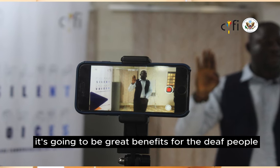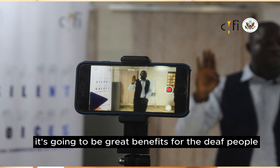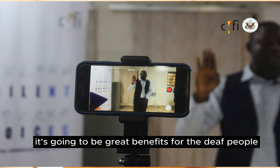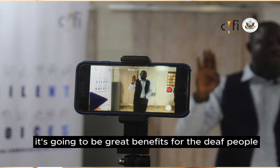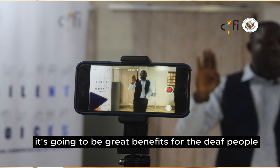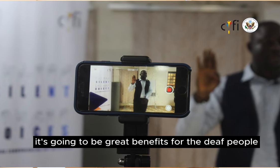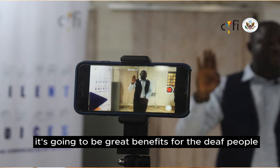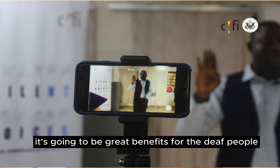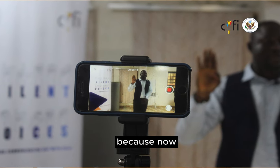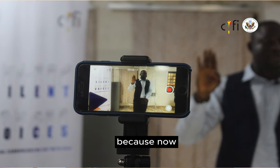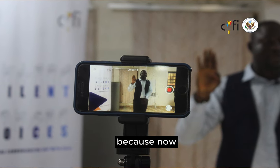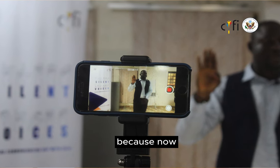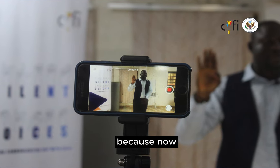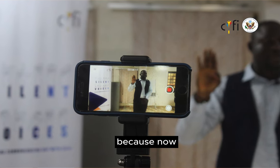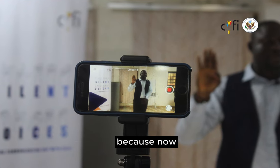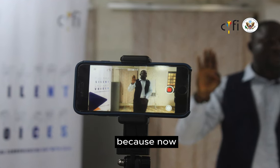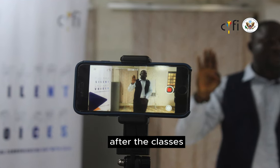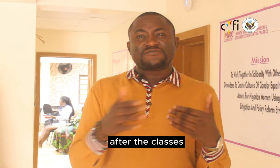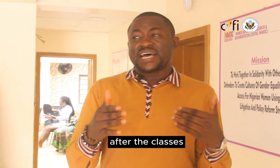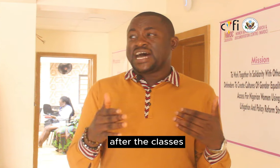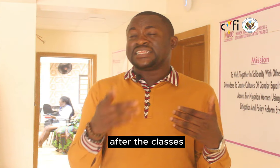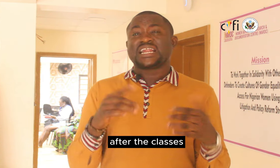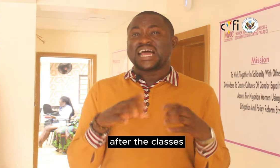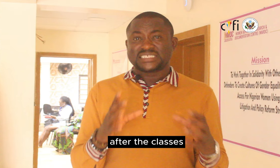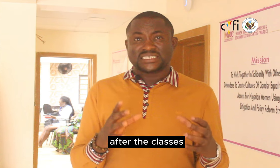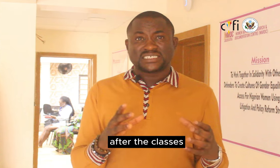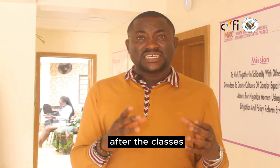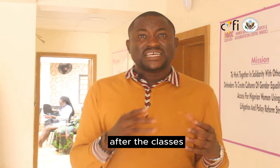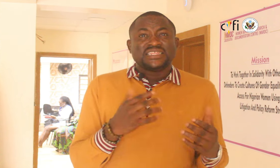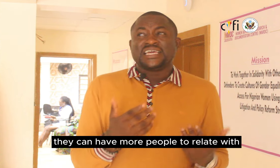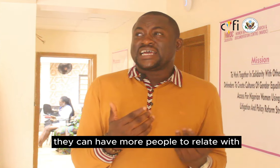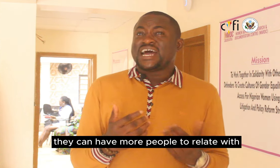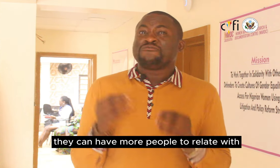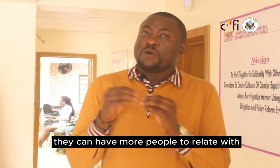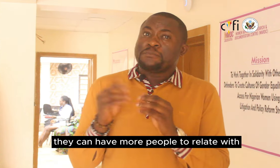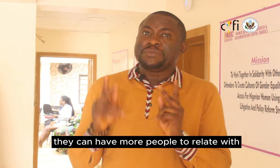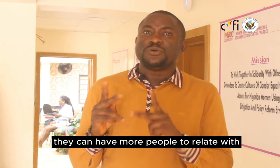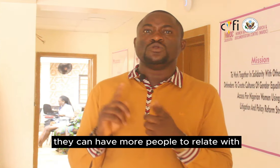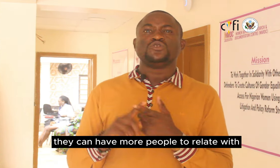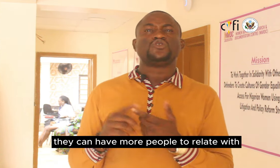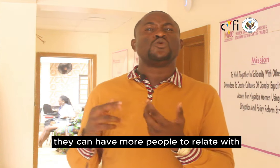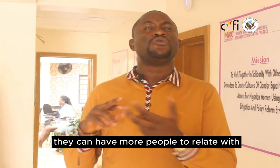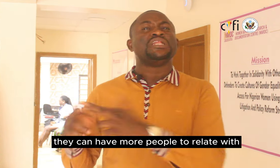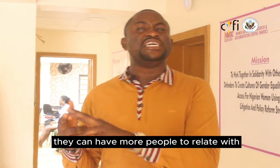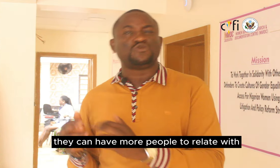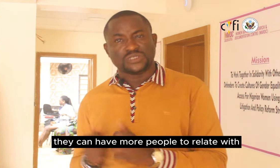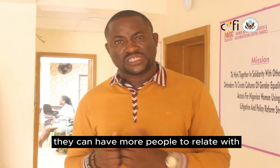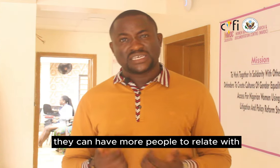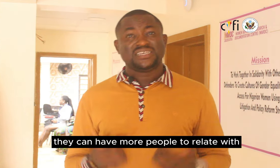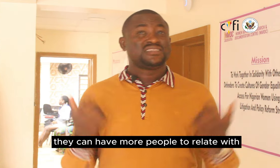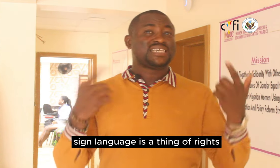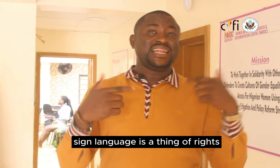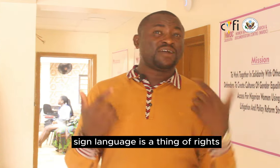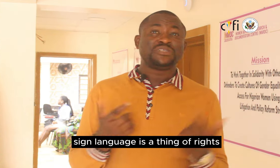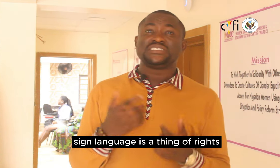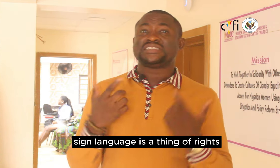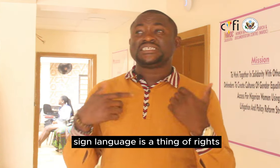deaf people, because now, after the classes, they can have more people to relate with. Sign language is a thing